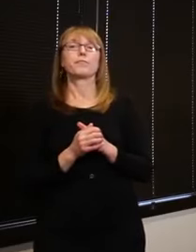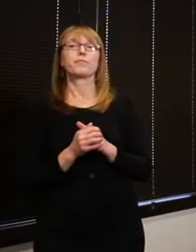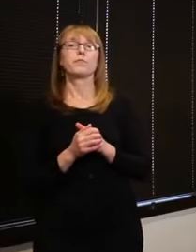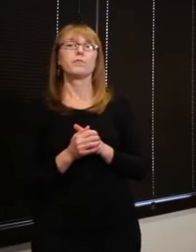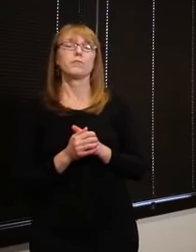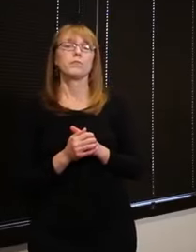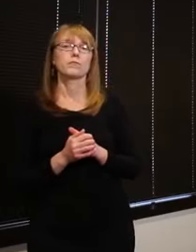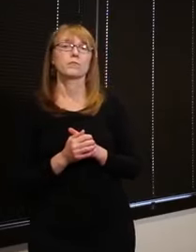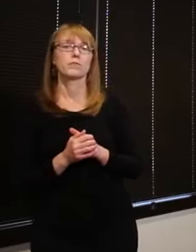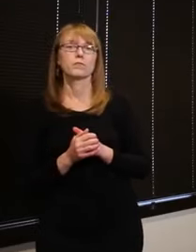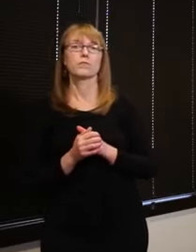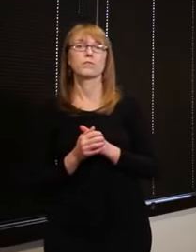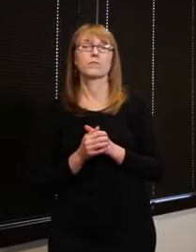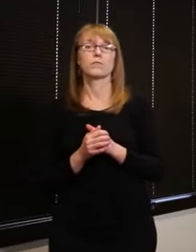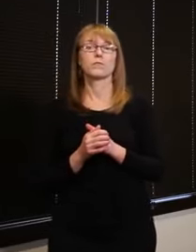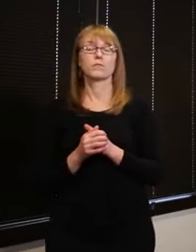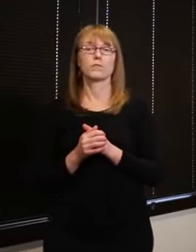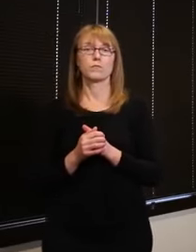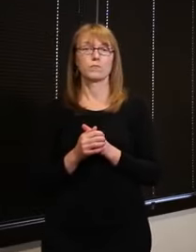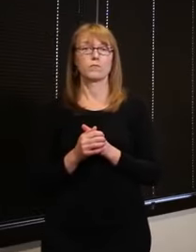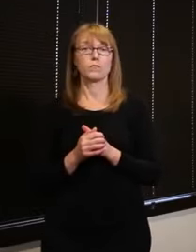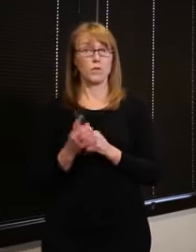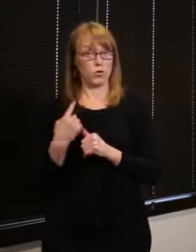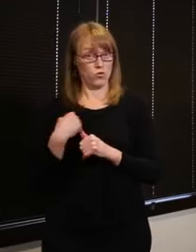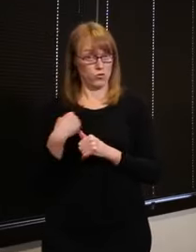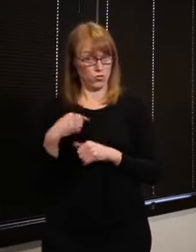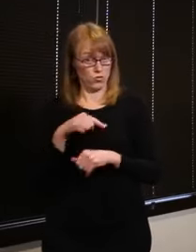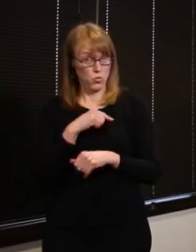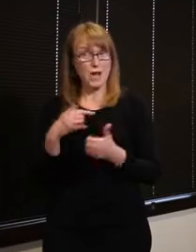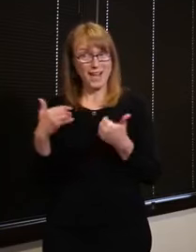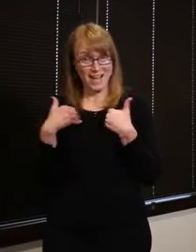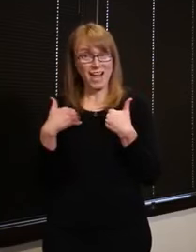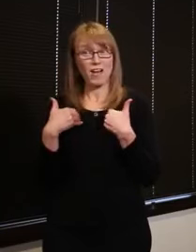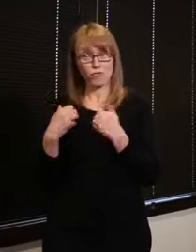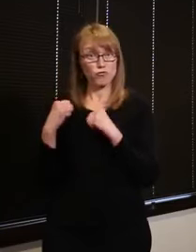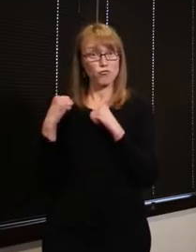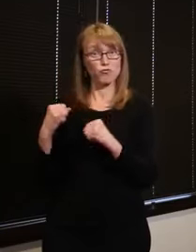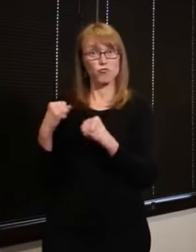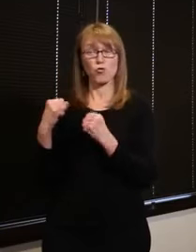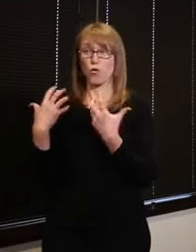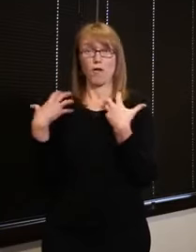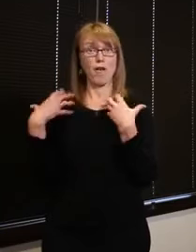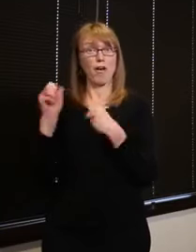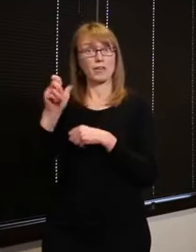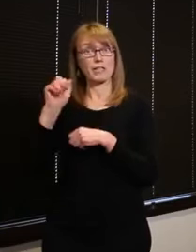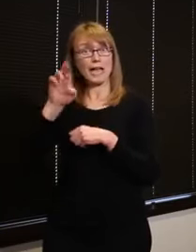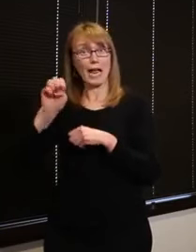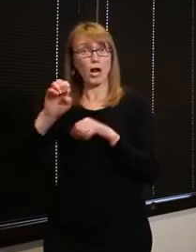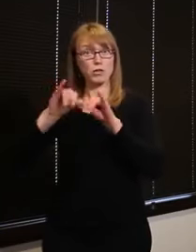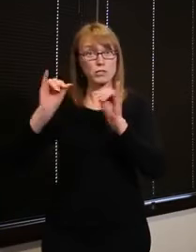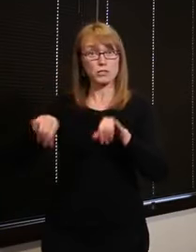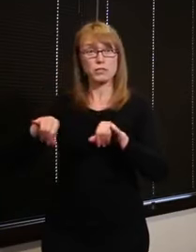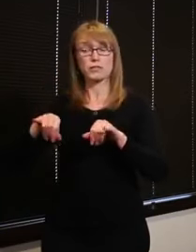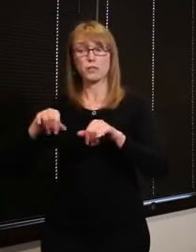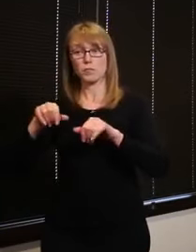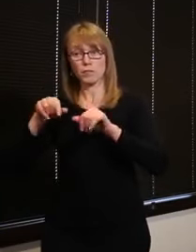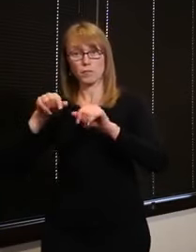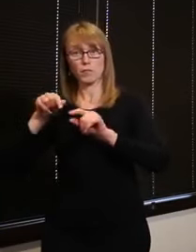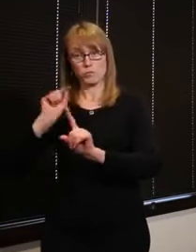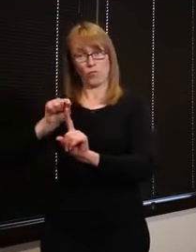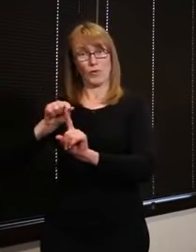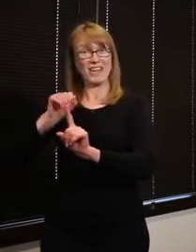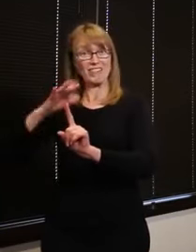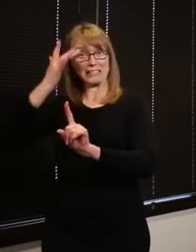strategy so that we can do adequate tracing, quarantine, and isolation? Remember, the only way to stop spread is to decrease